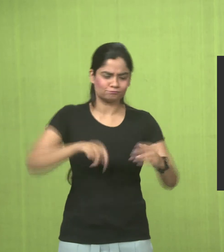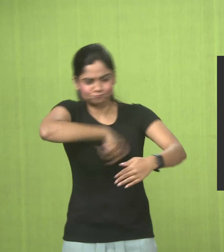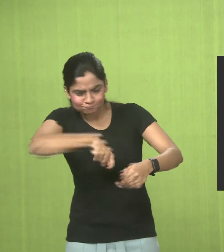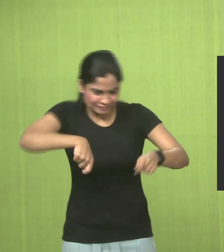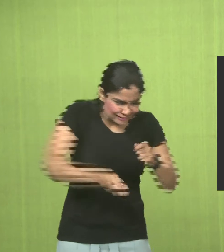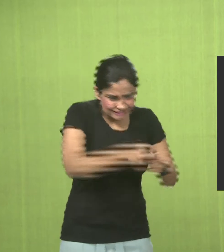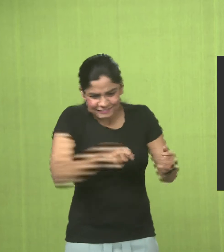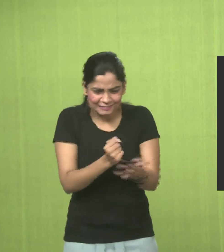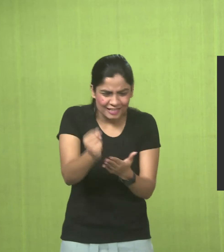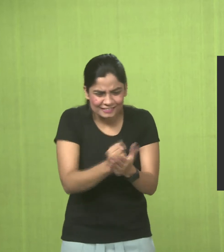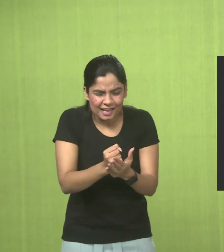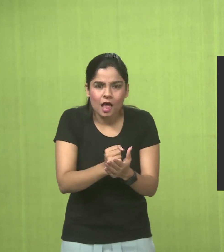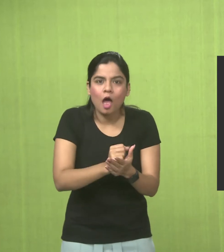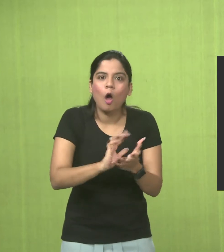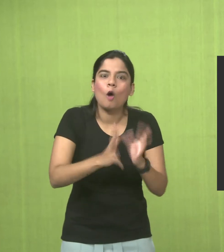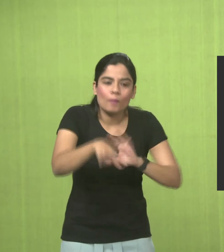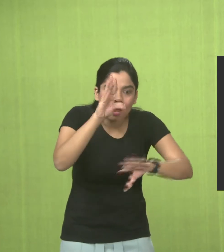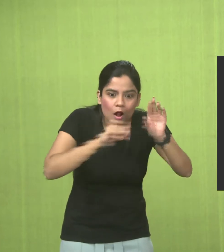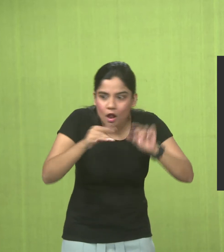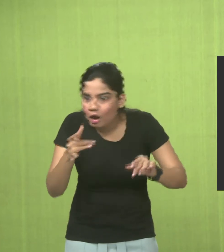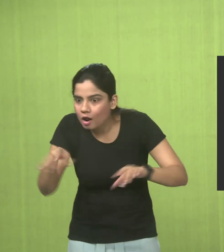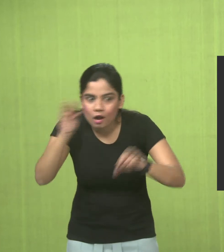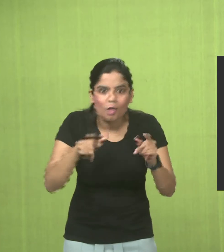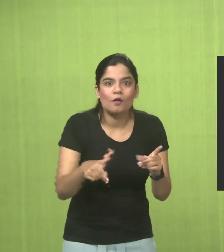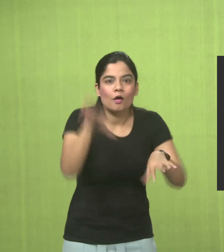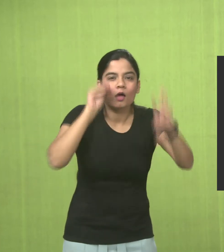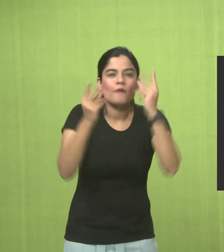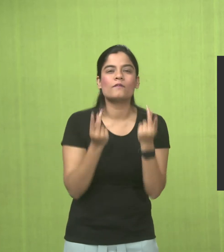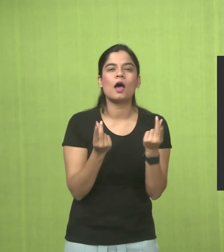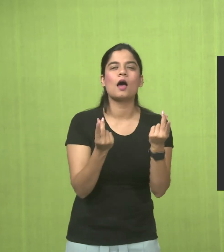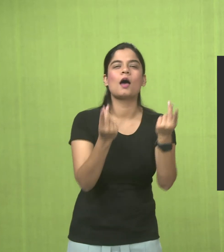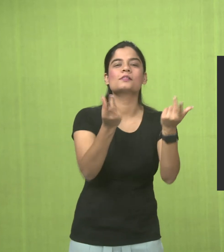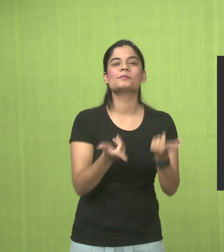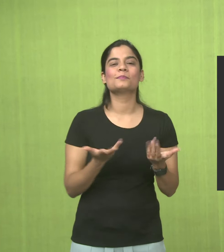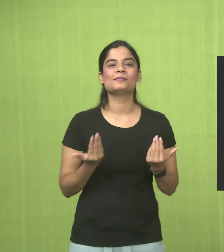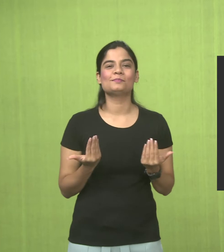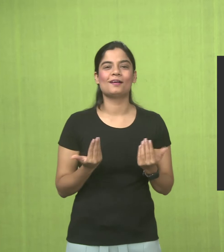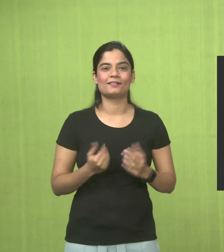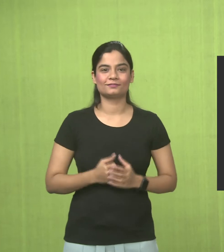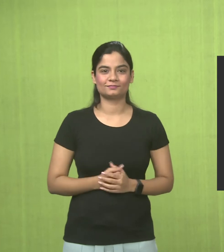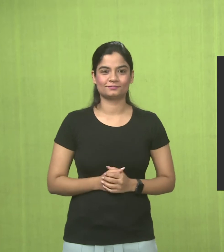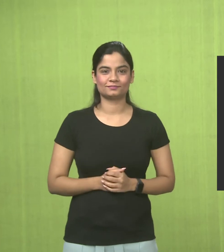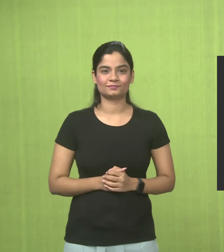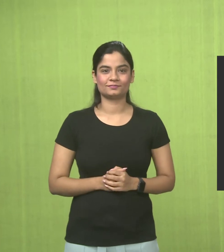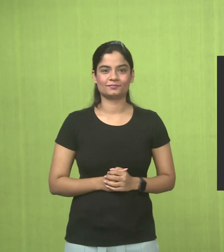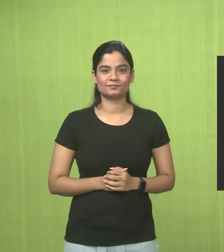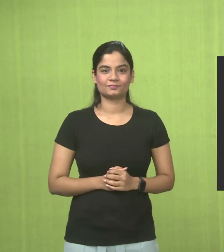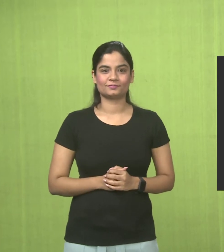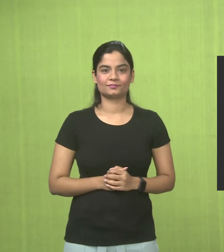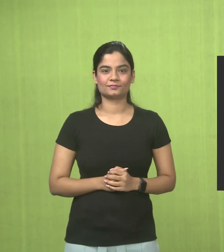at home. So it helps us in developing skills and a faster learning.